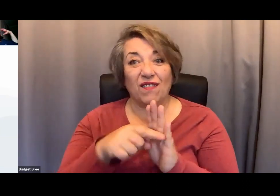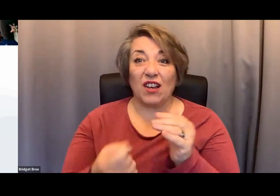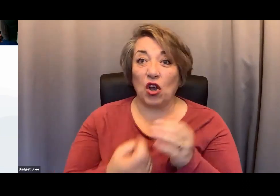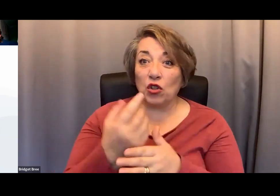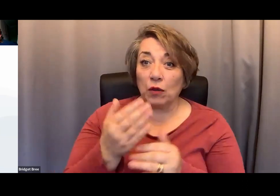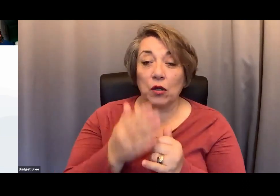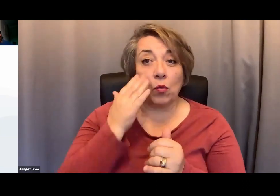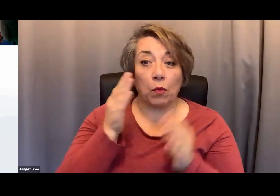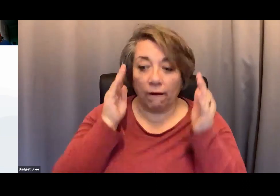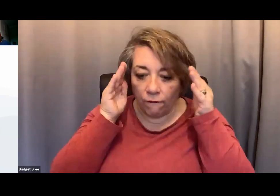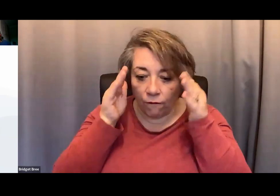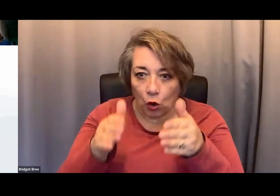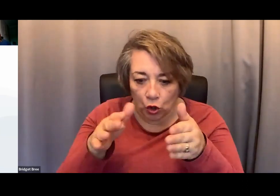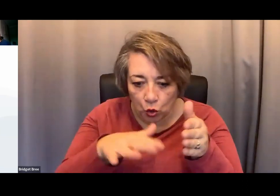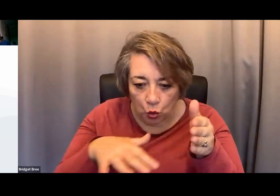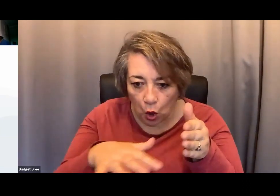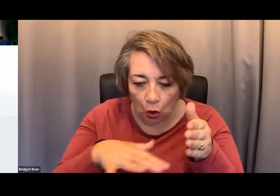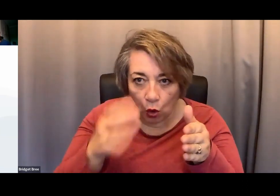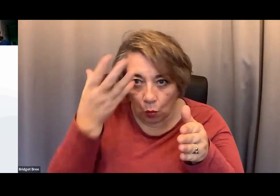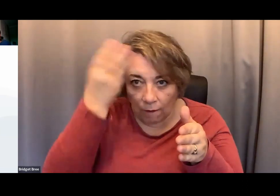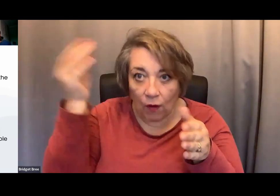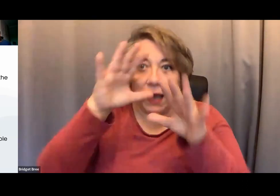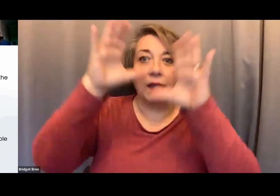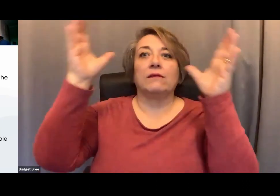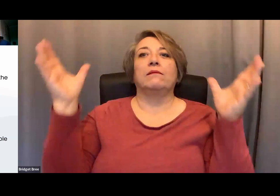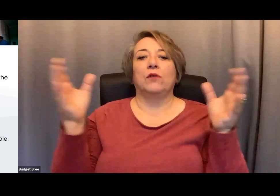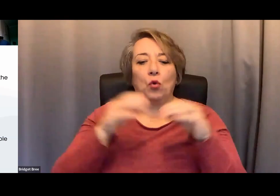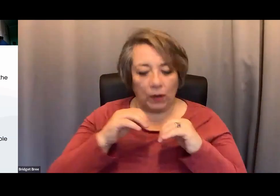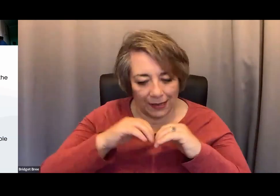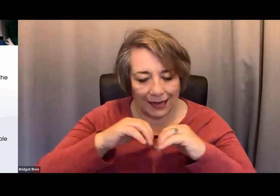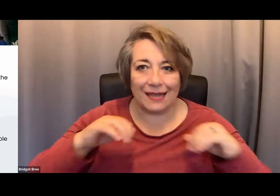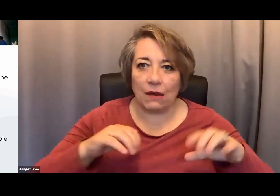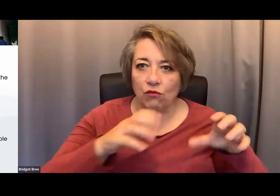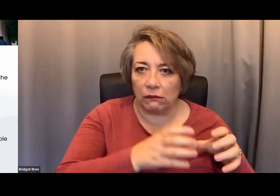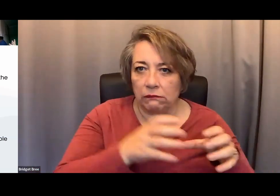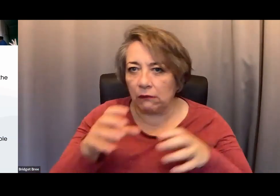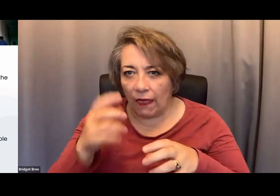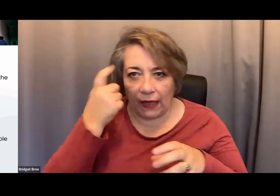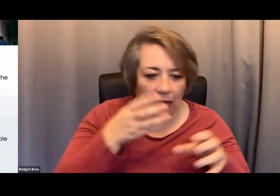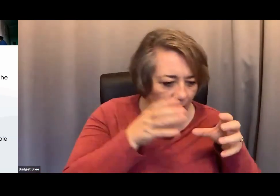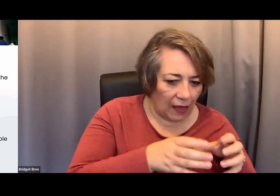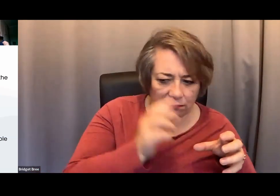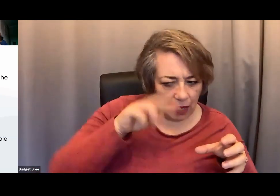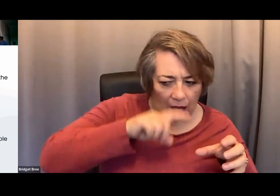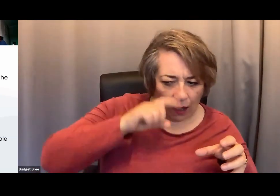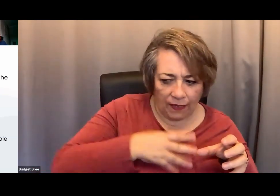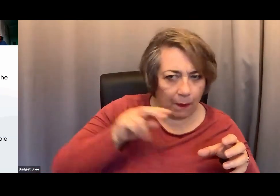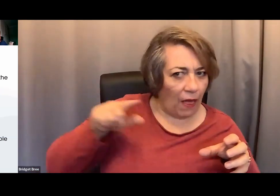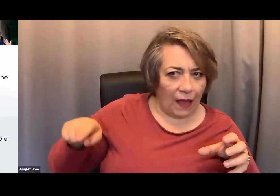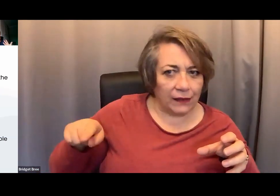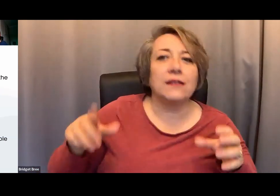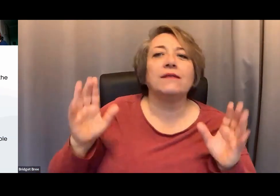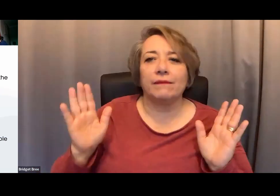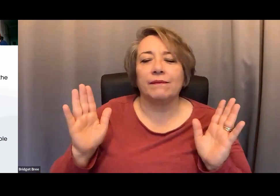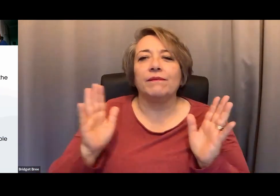our focus too local or siloed or separate. So that's been just a really